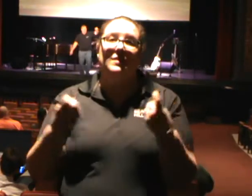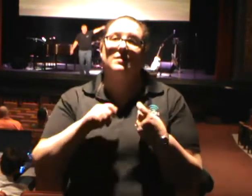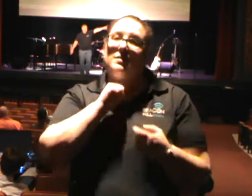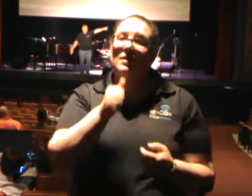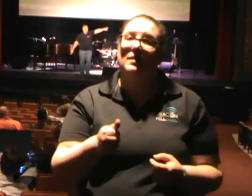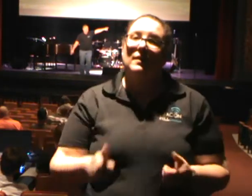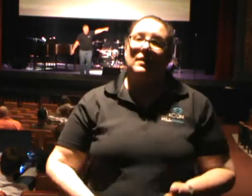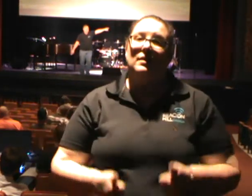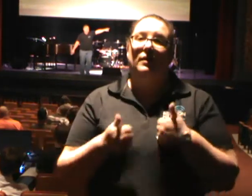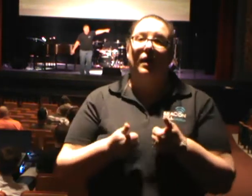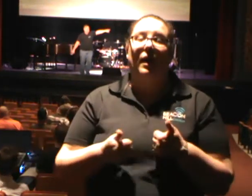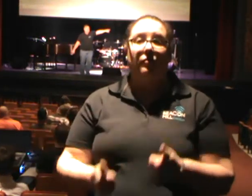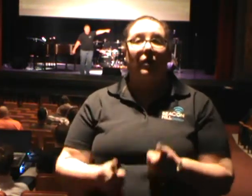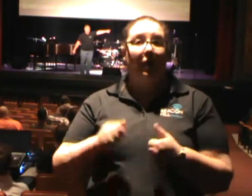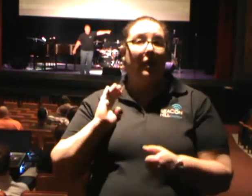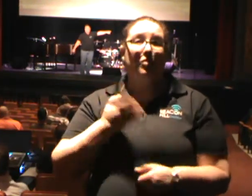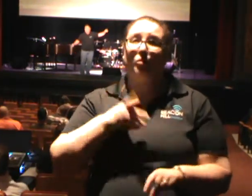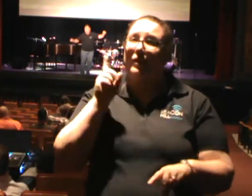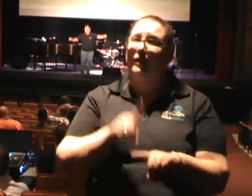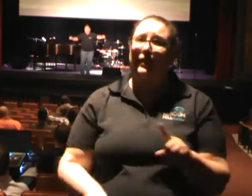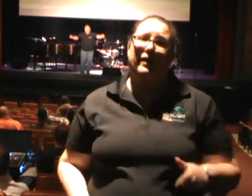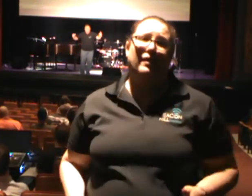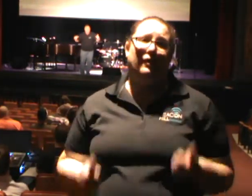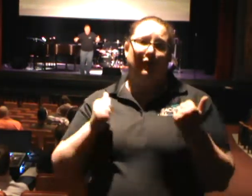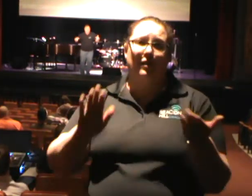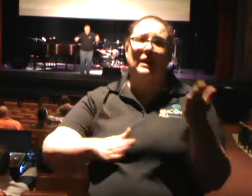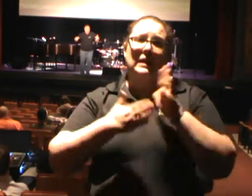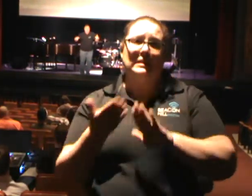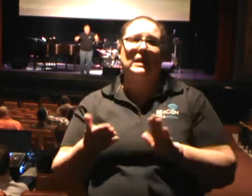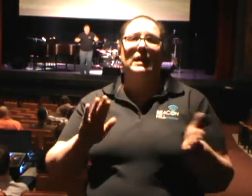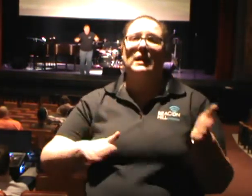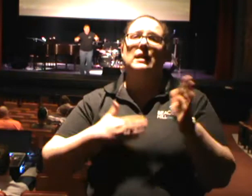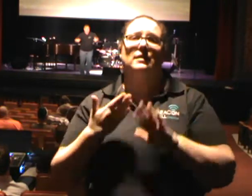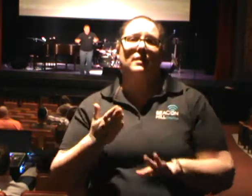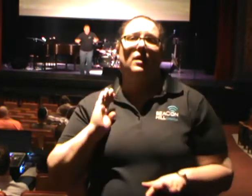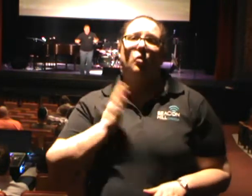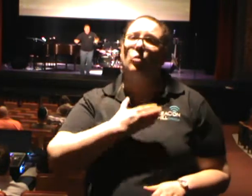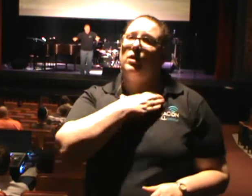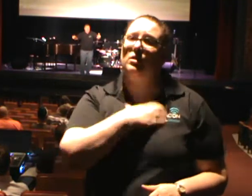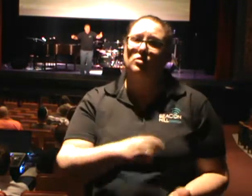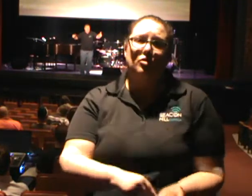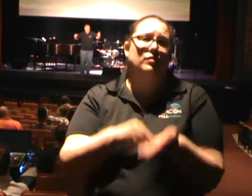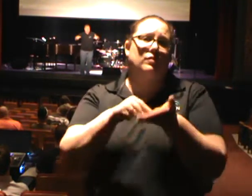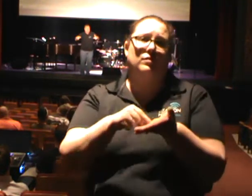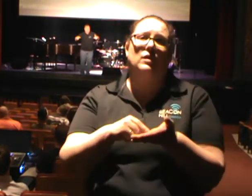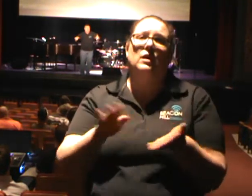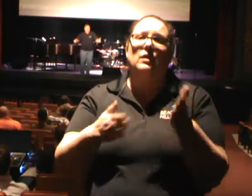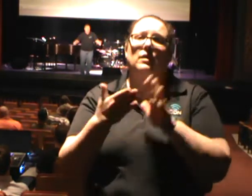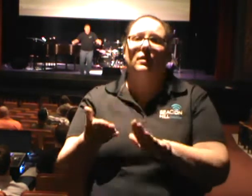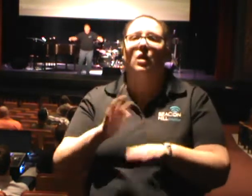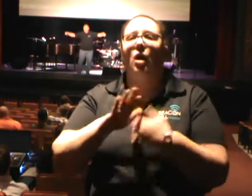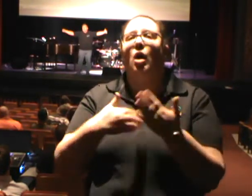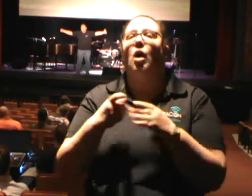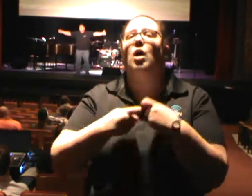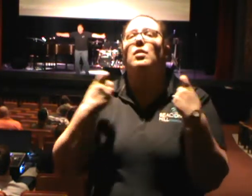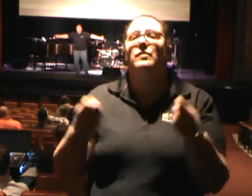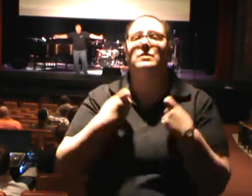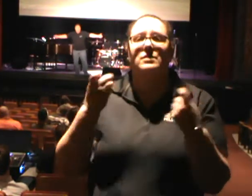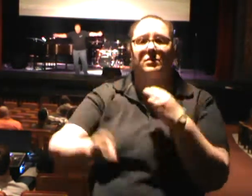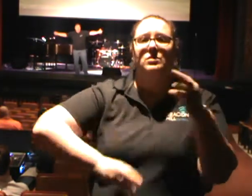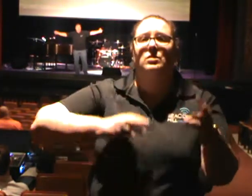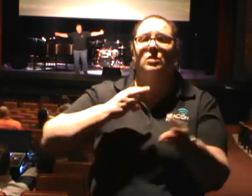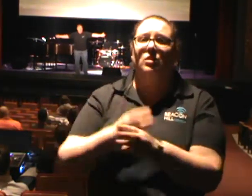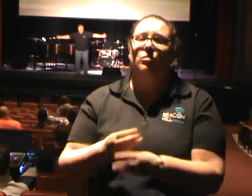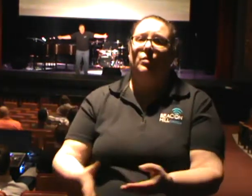life, the life that we could not live. He died the death that we deserve to die. All of the sins of the world were taken on